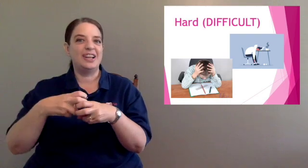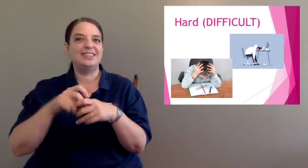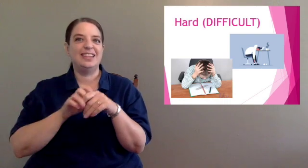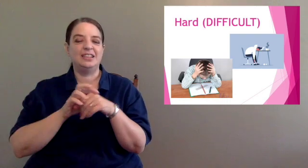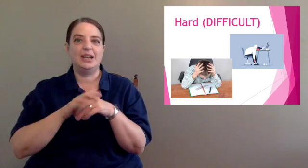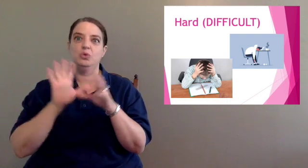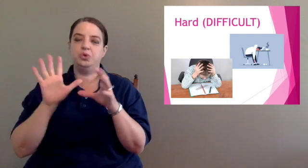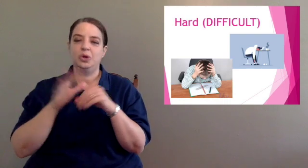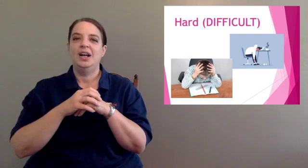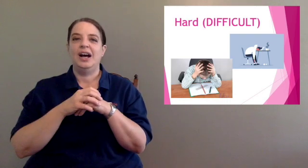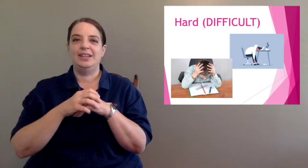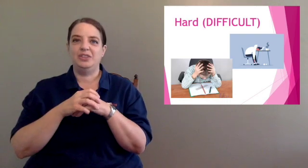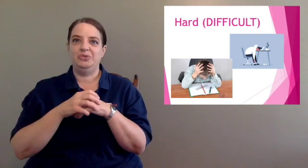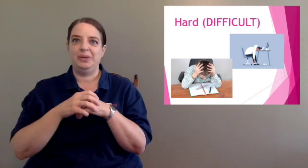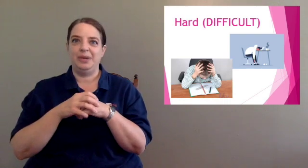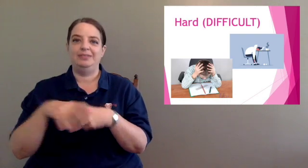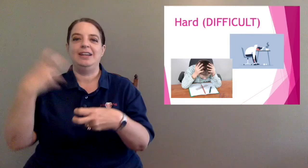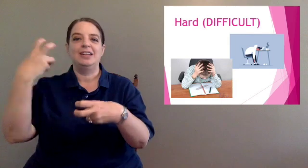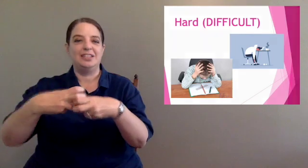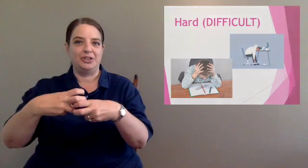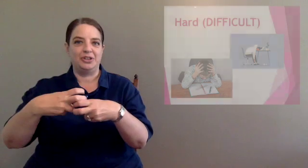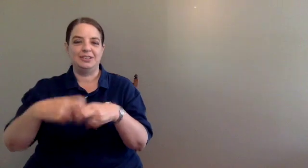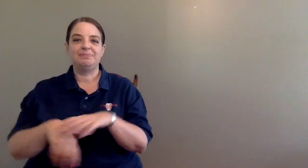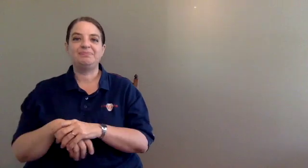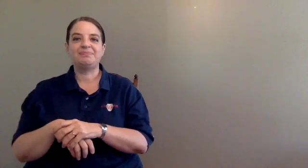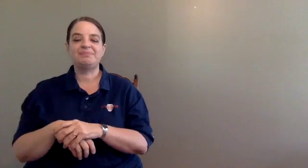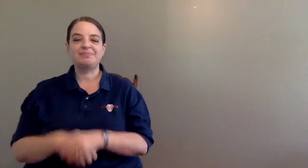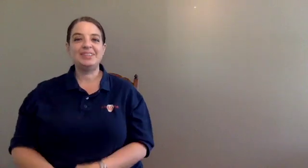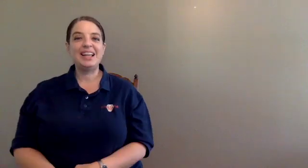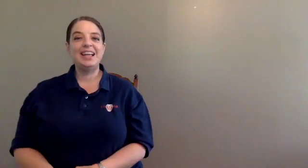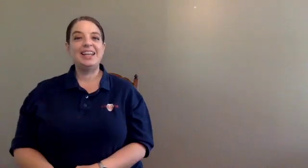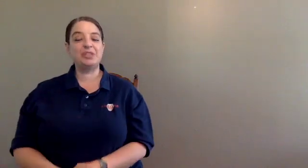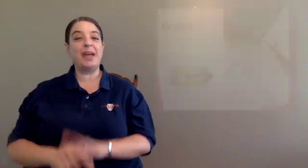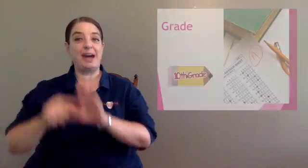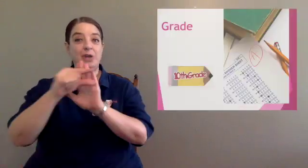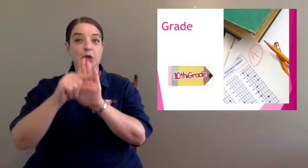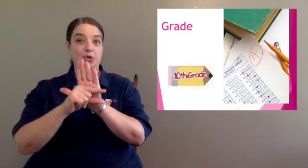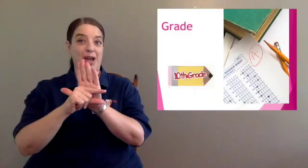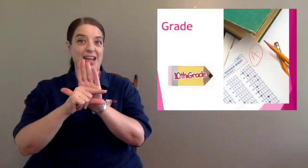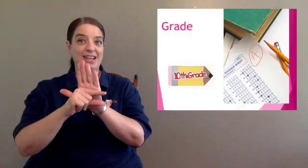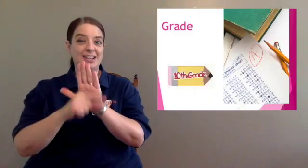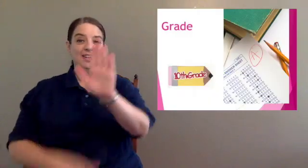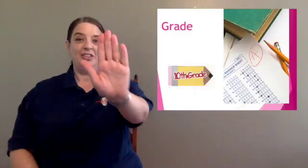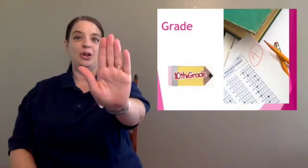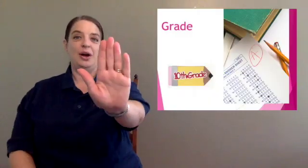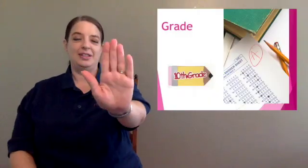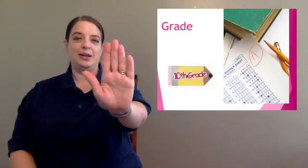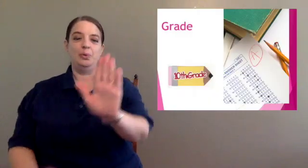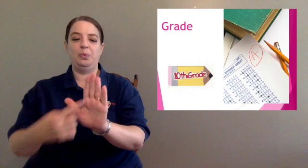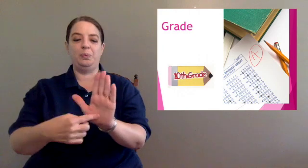as in like, oof, I didn't do very well, right? Difficult. Next we have grade. So